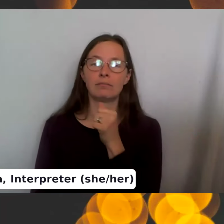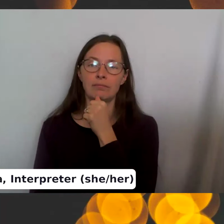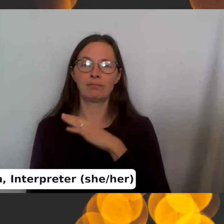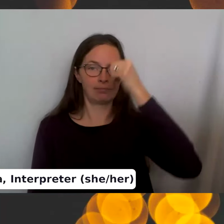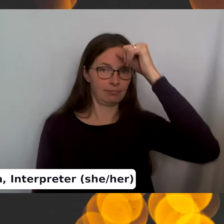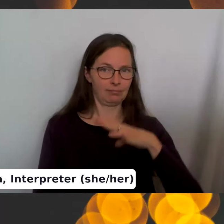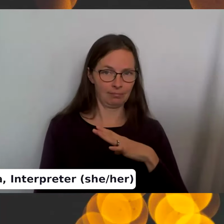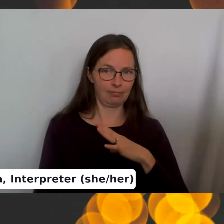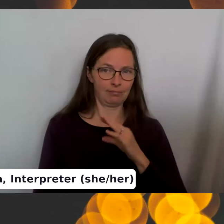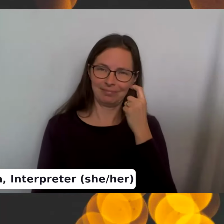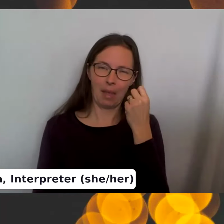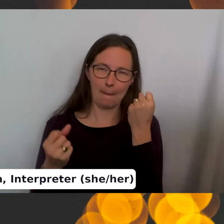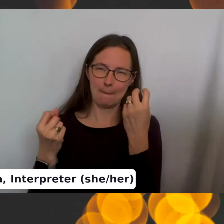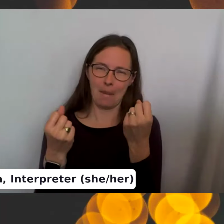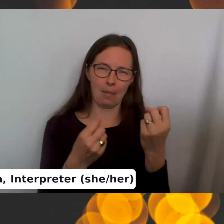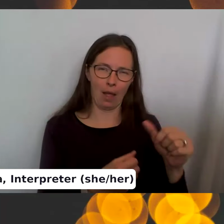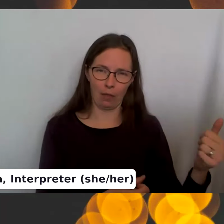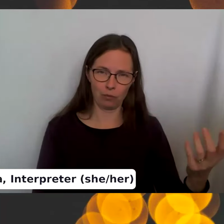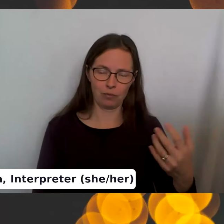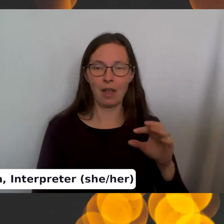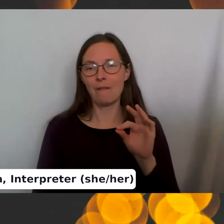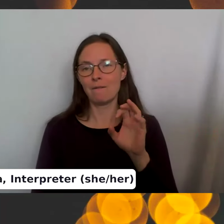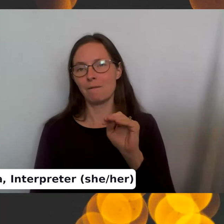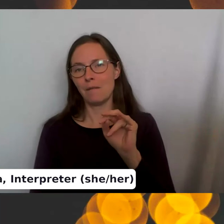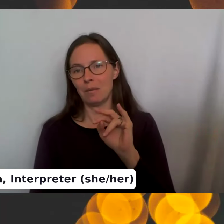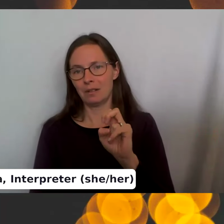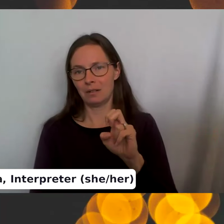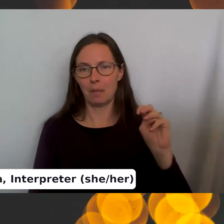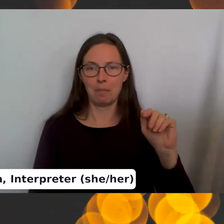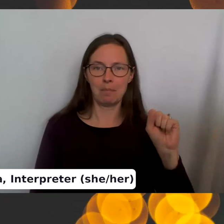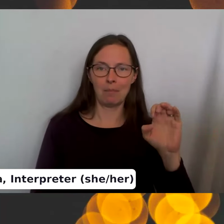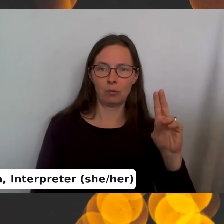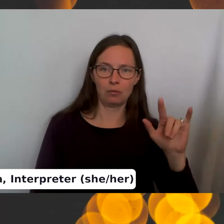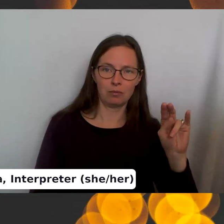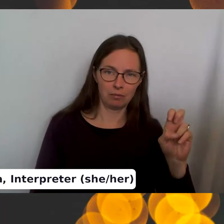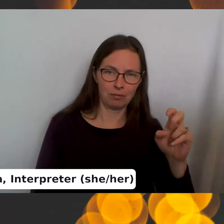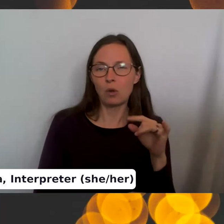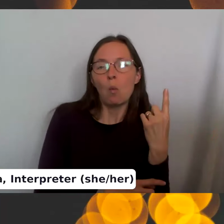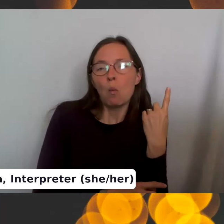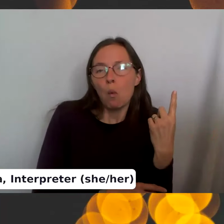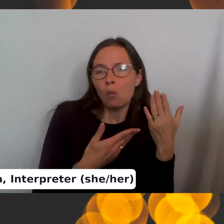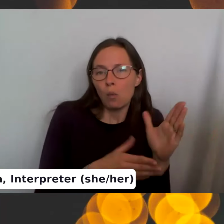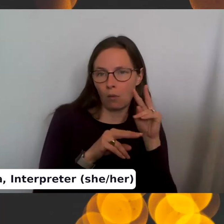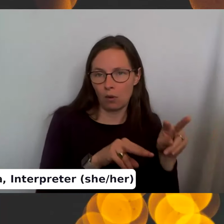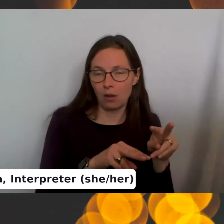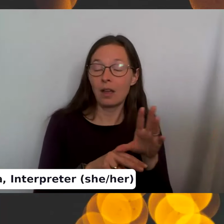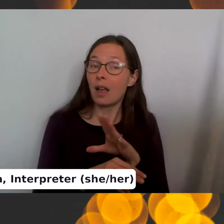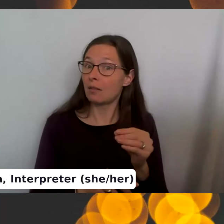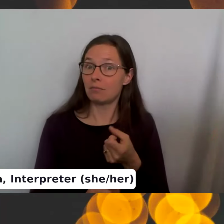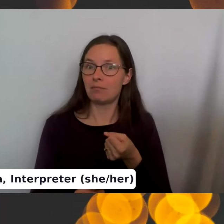There are many, many others. Another one I'd like to point to, because synchronistically, we've